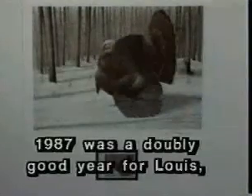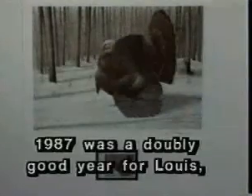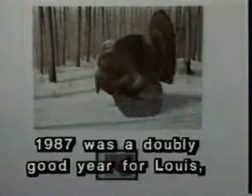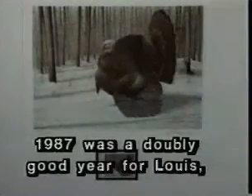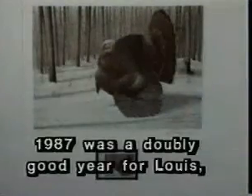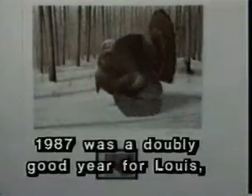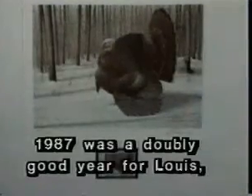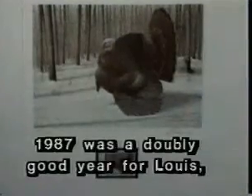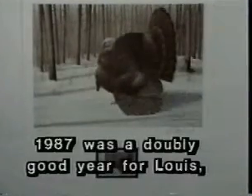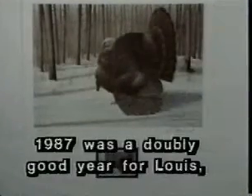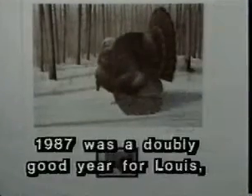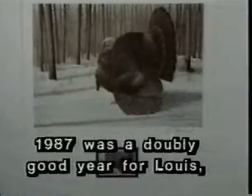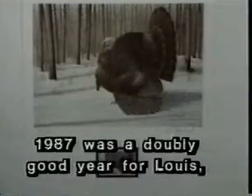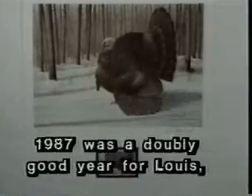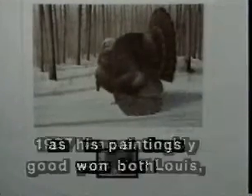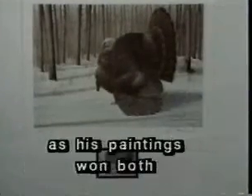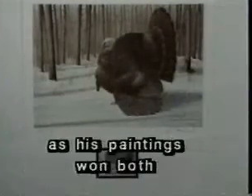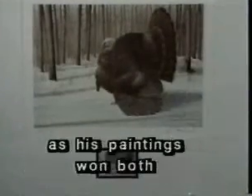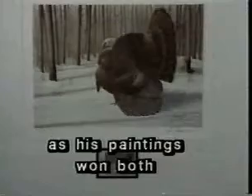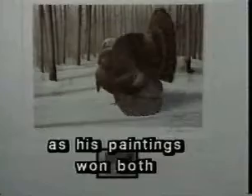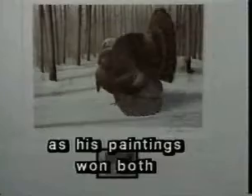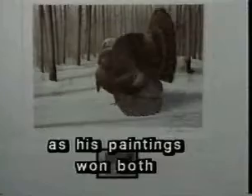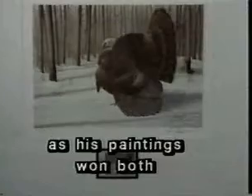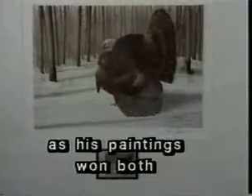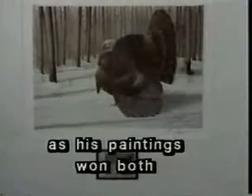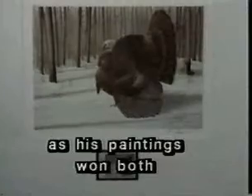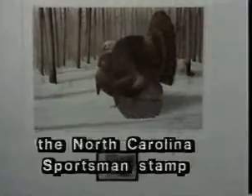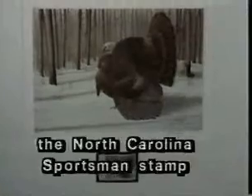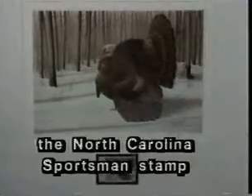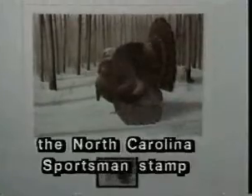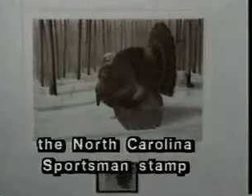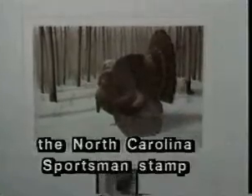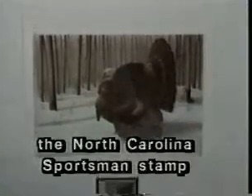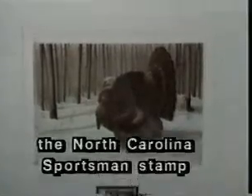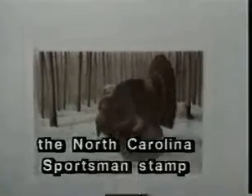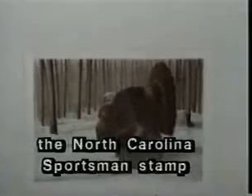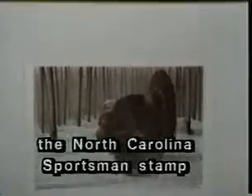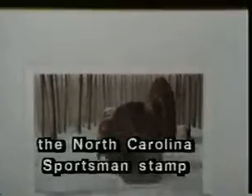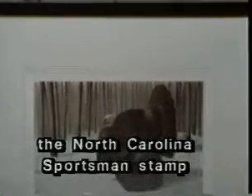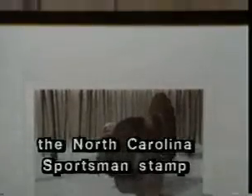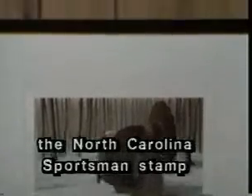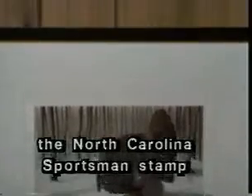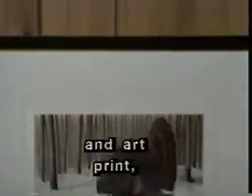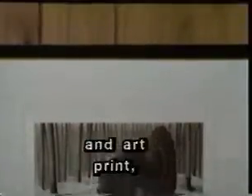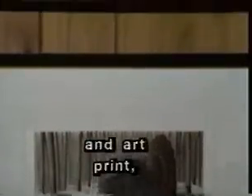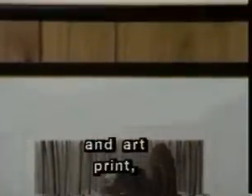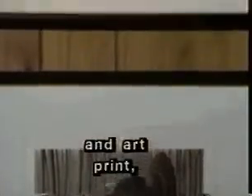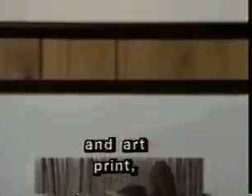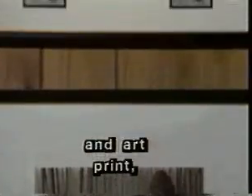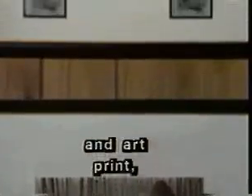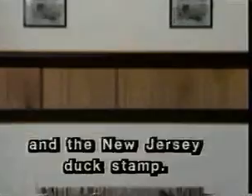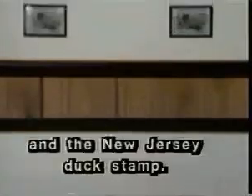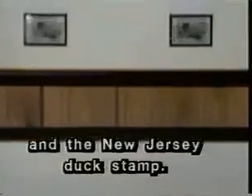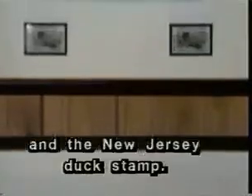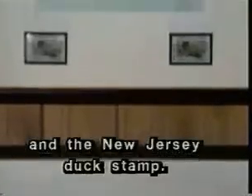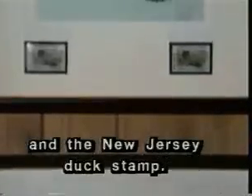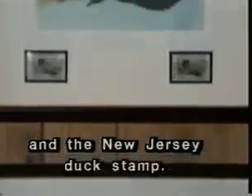1987 was a doubly good year for Louis, as his paintings won both the North Carolina Sportsman Stamp and Art Print and the New Jersey